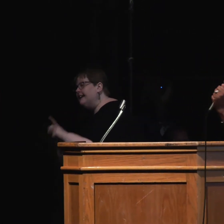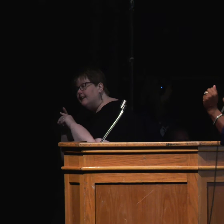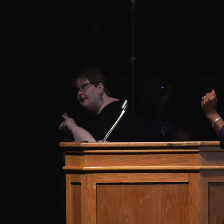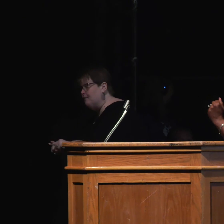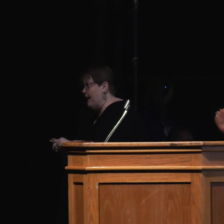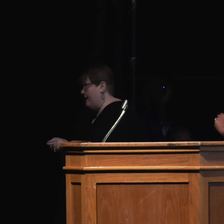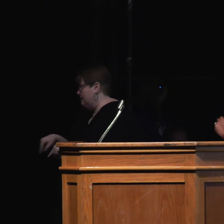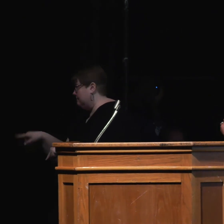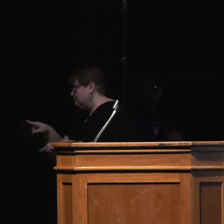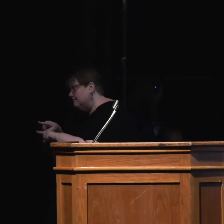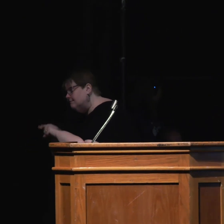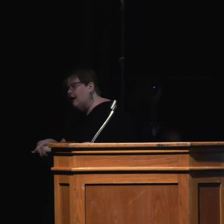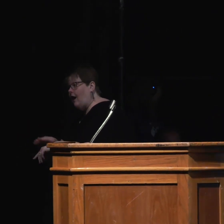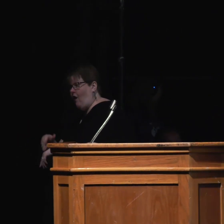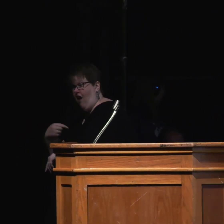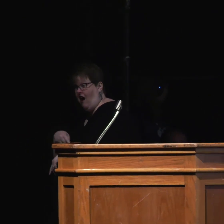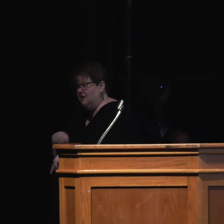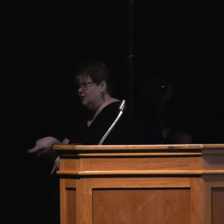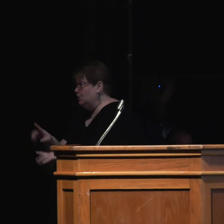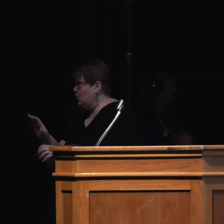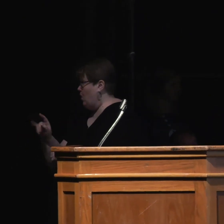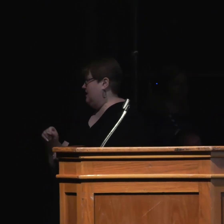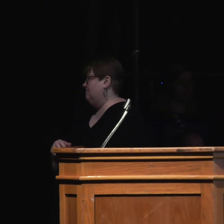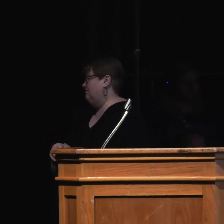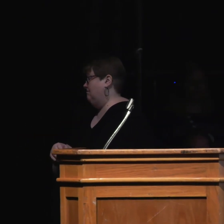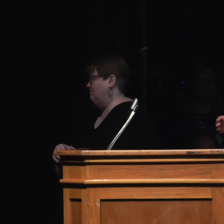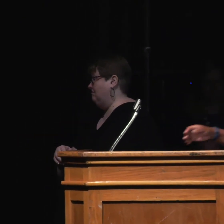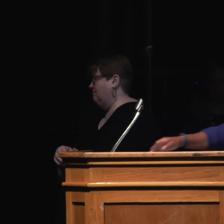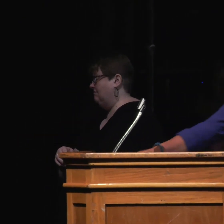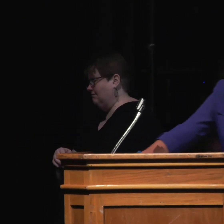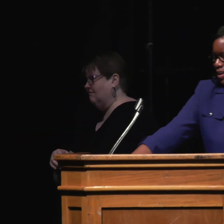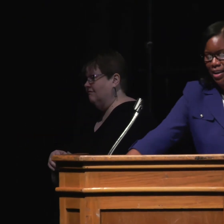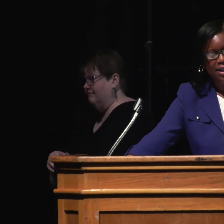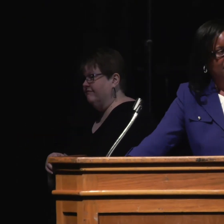to do it. They are counting on us to do it.